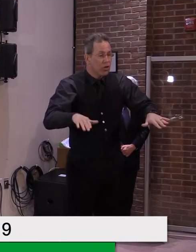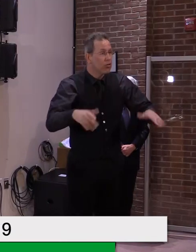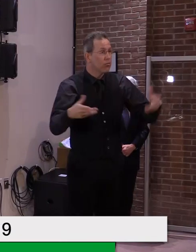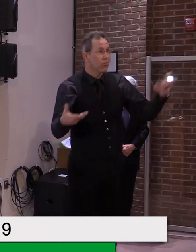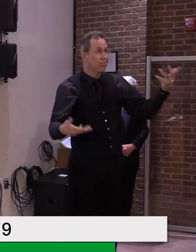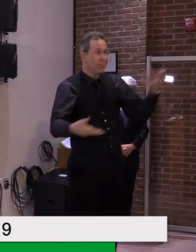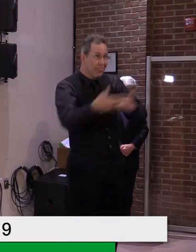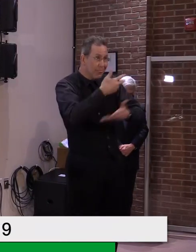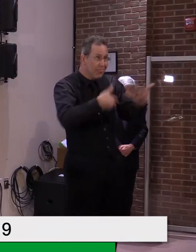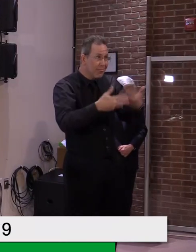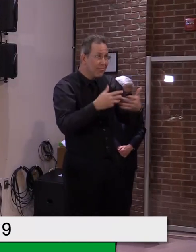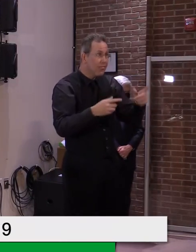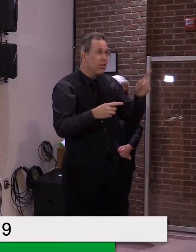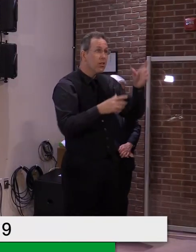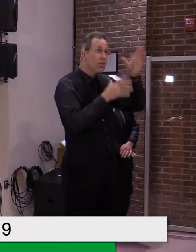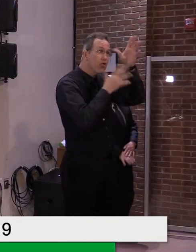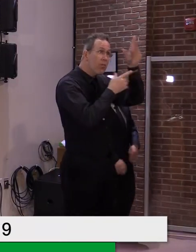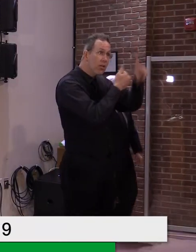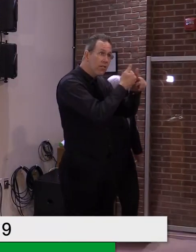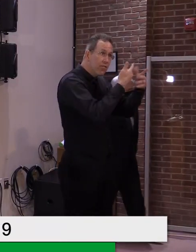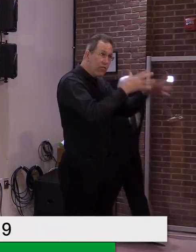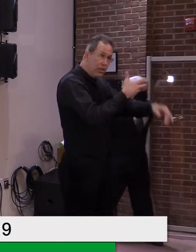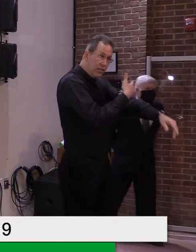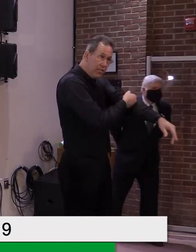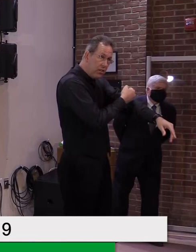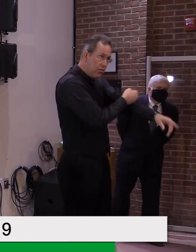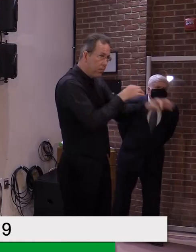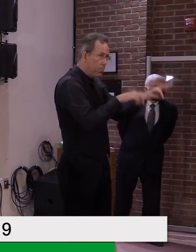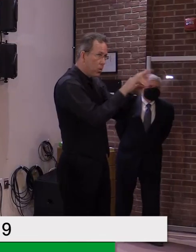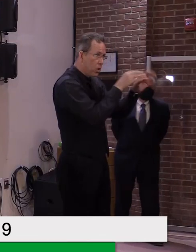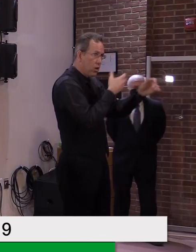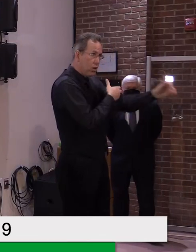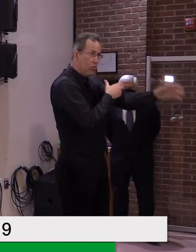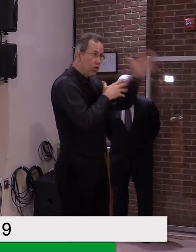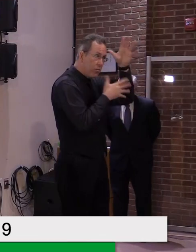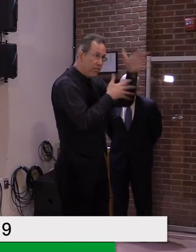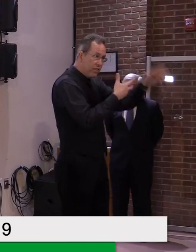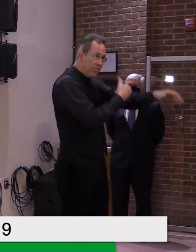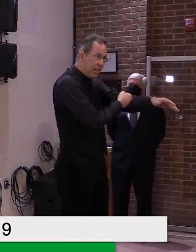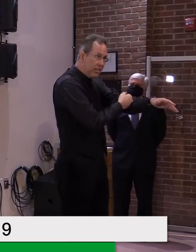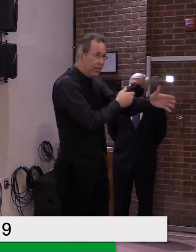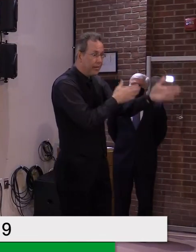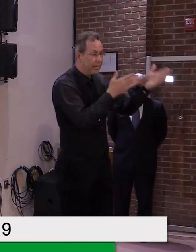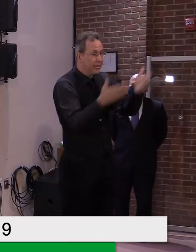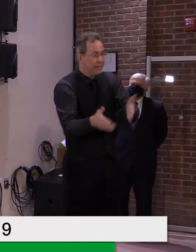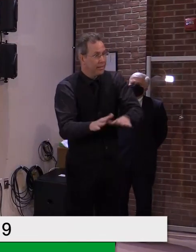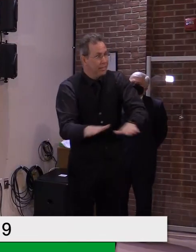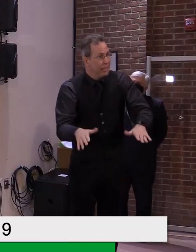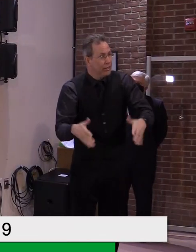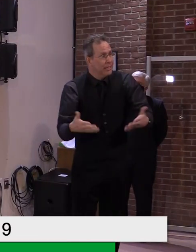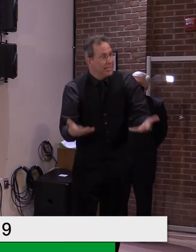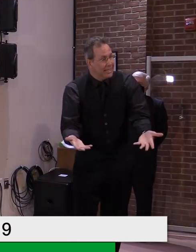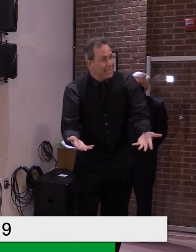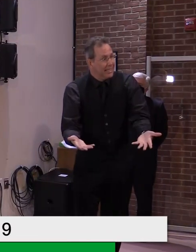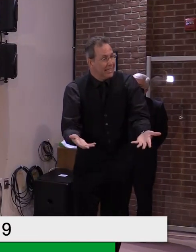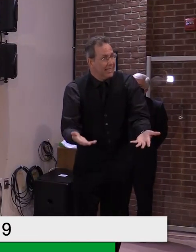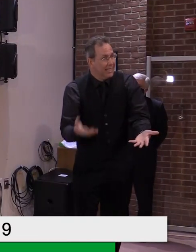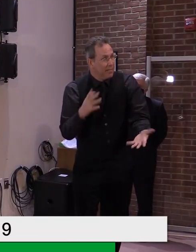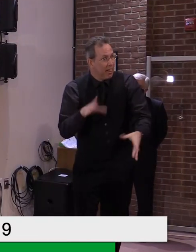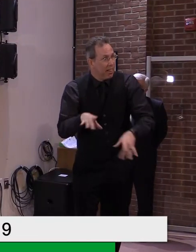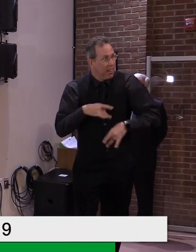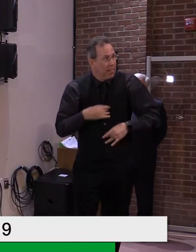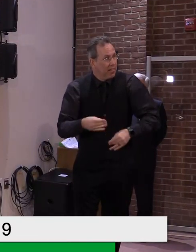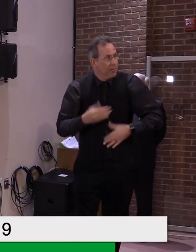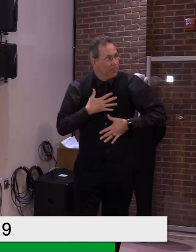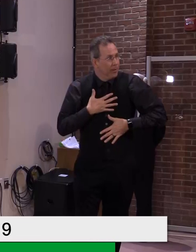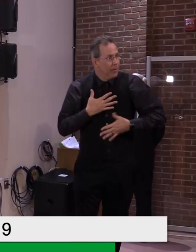vaccinated grandparent and a unfortunately unvaccinated grandchild because they're not